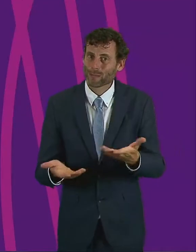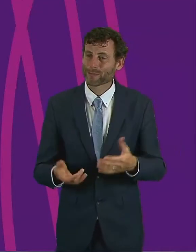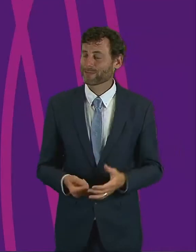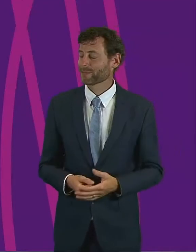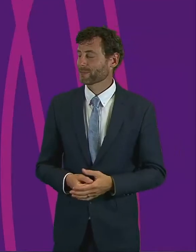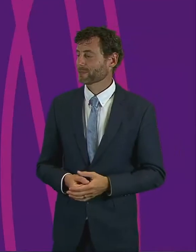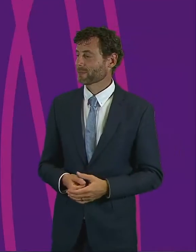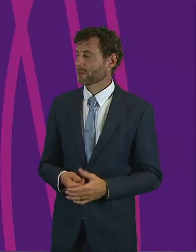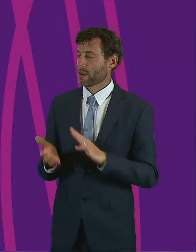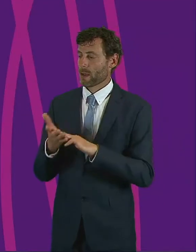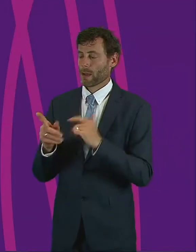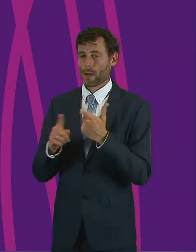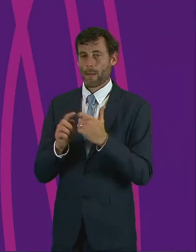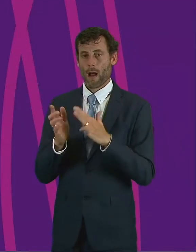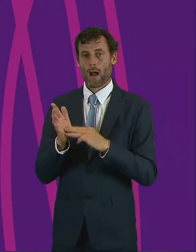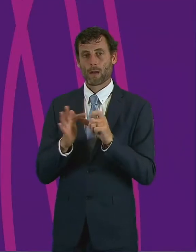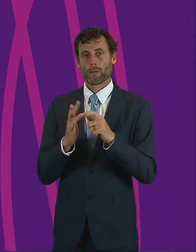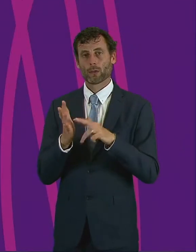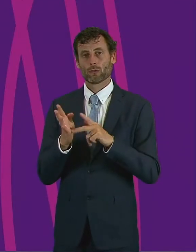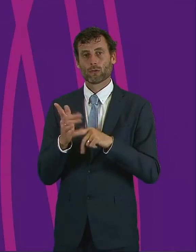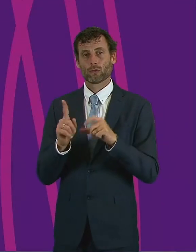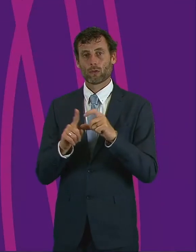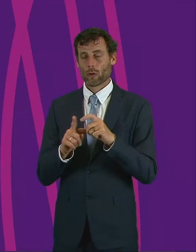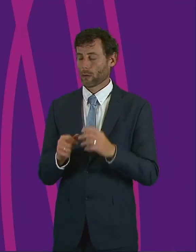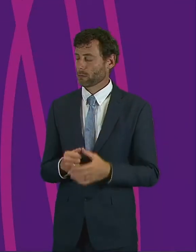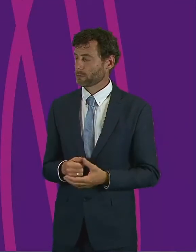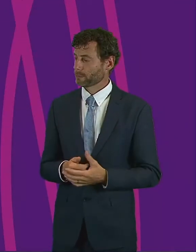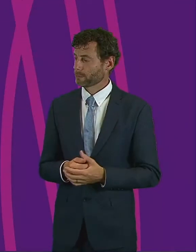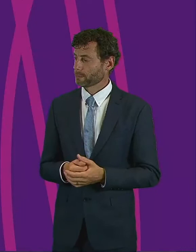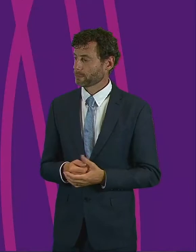Mark MacDonald, followed by Ruth Maguire.